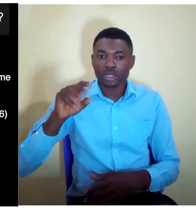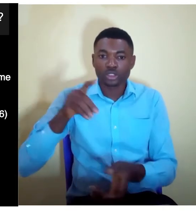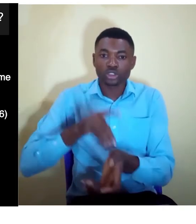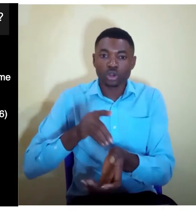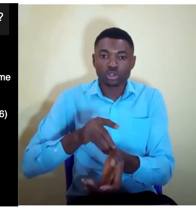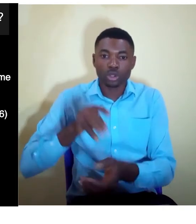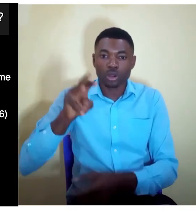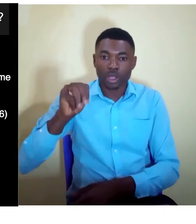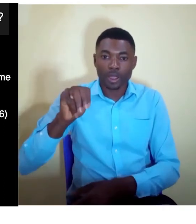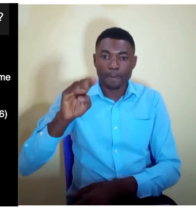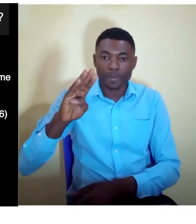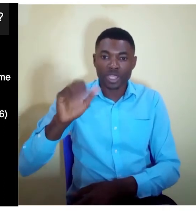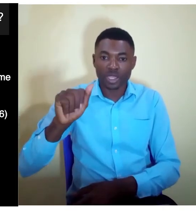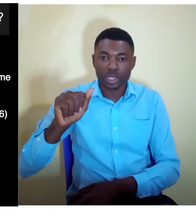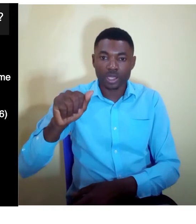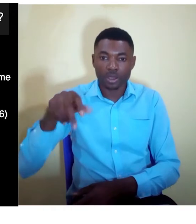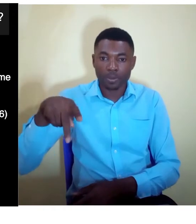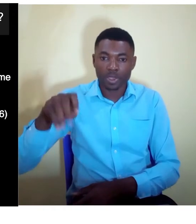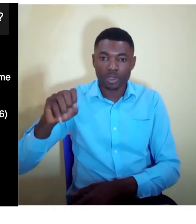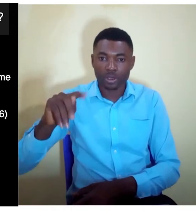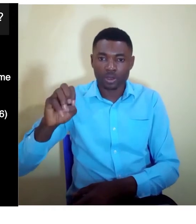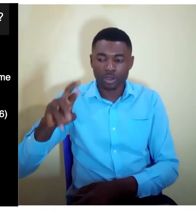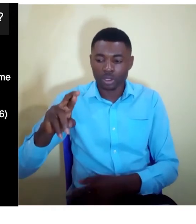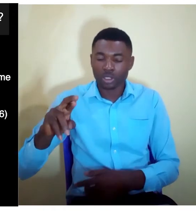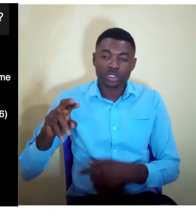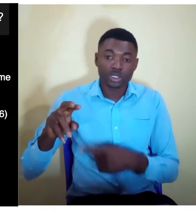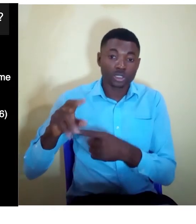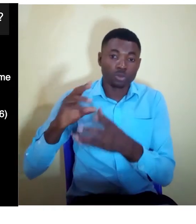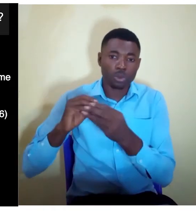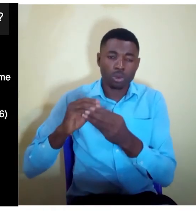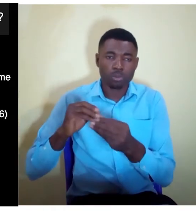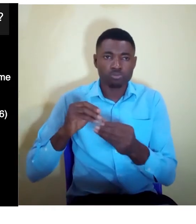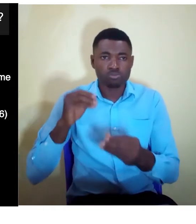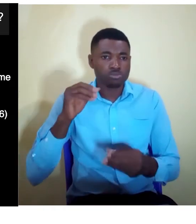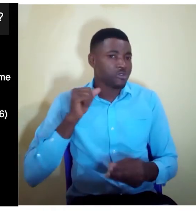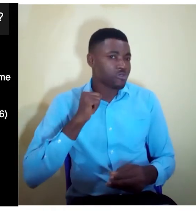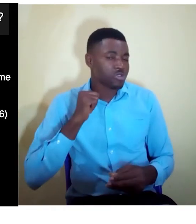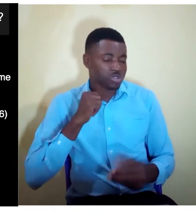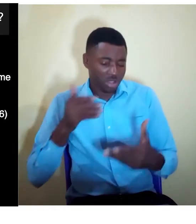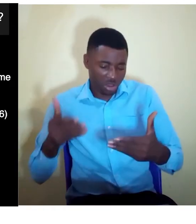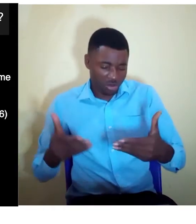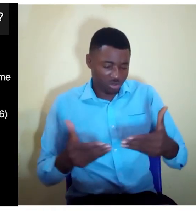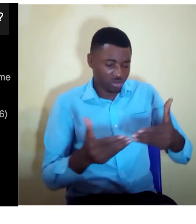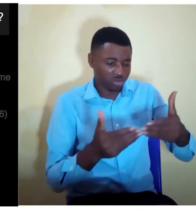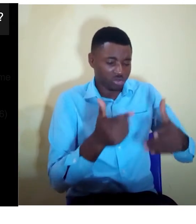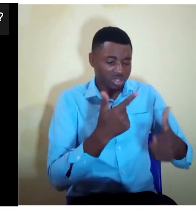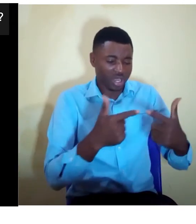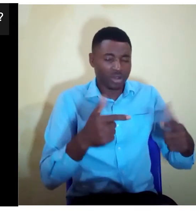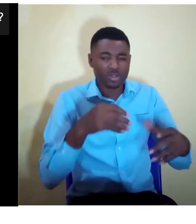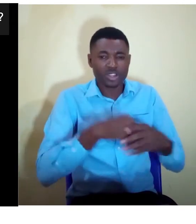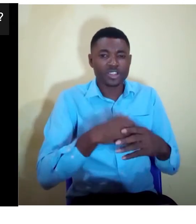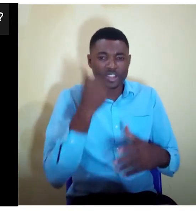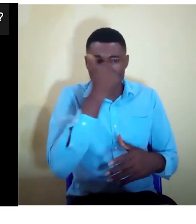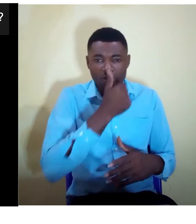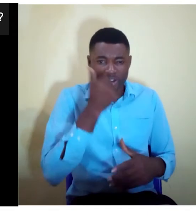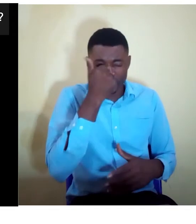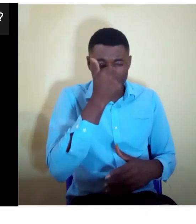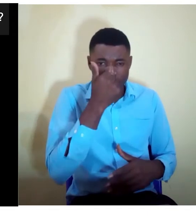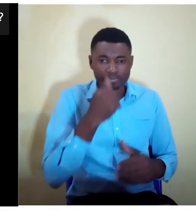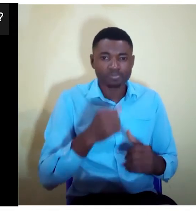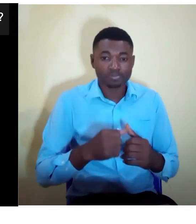Dr. Peter Mpa, Foster introduced sign language to Africa. But is this really